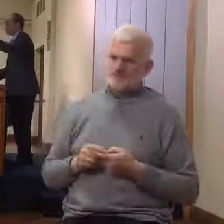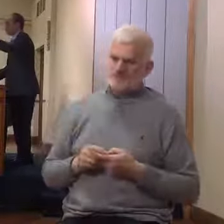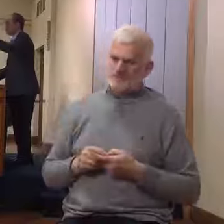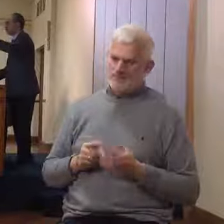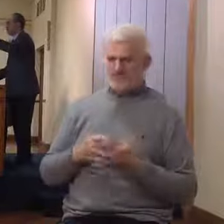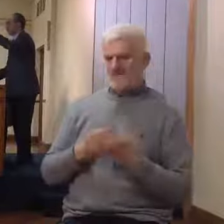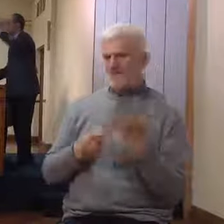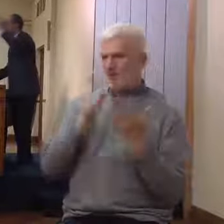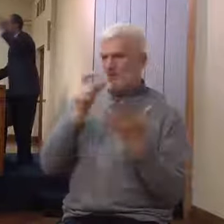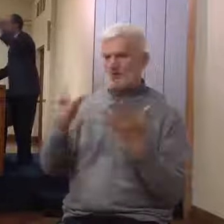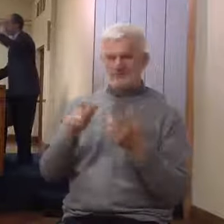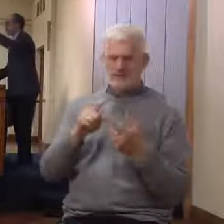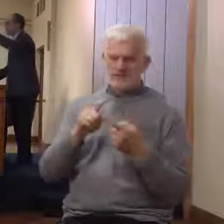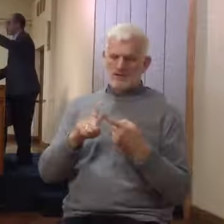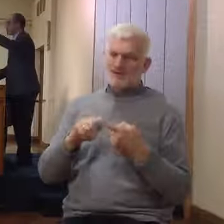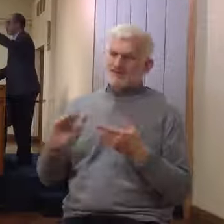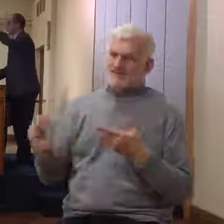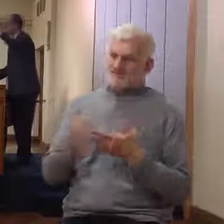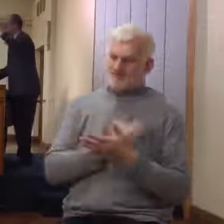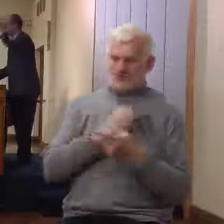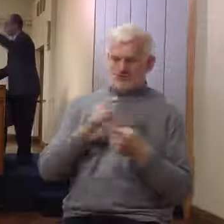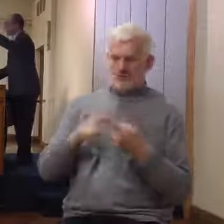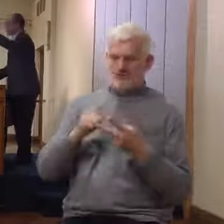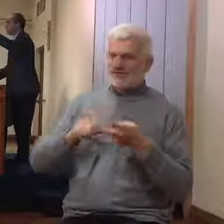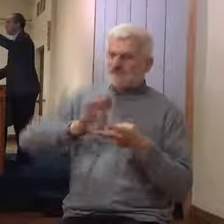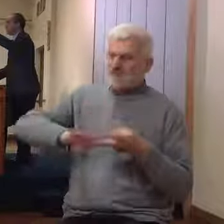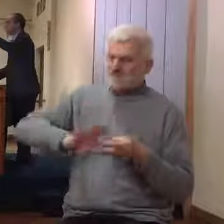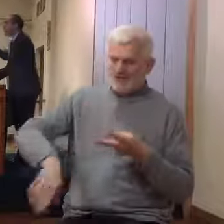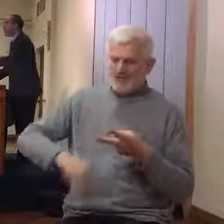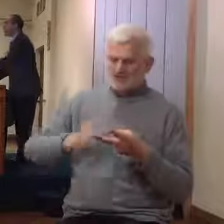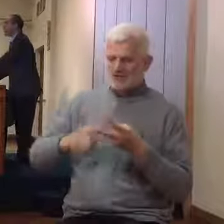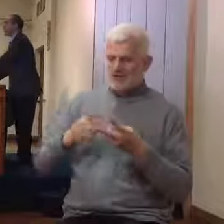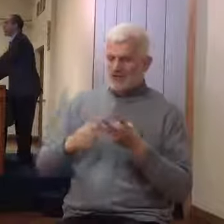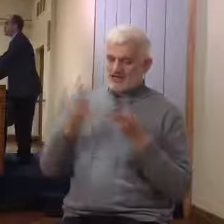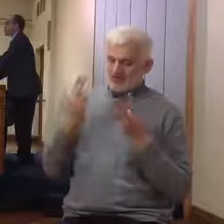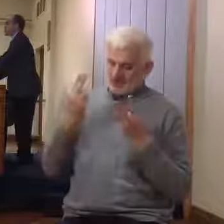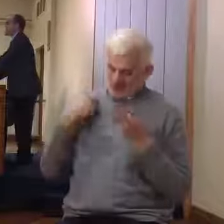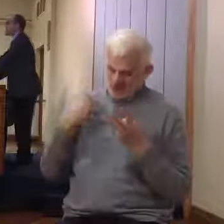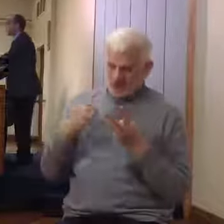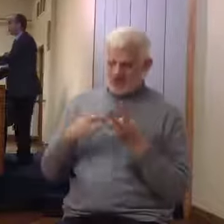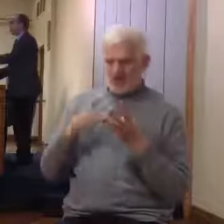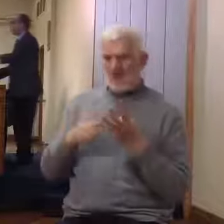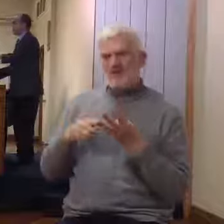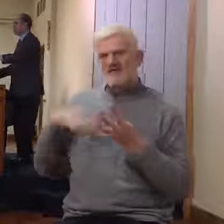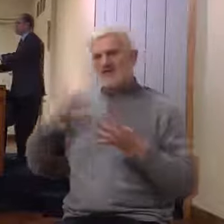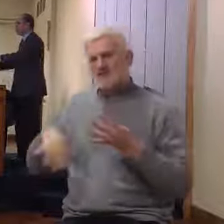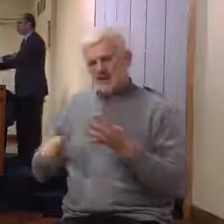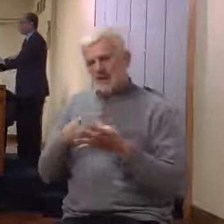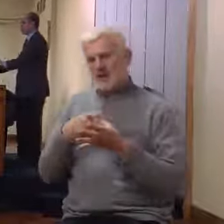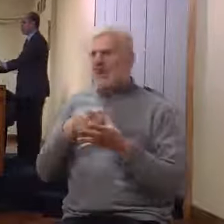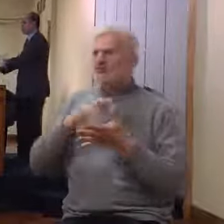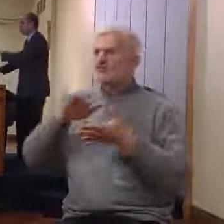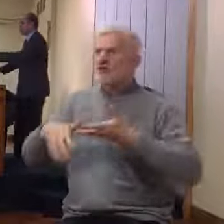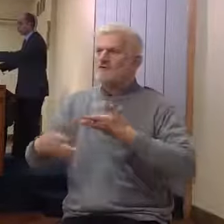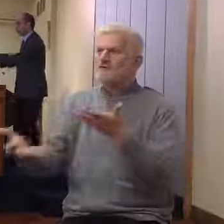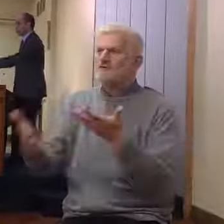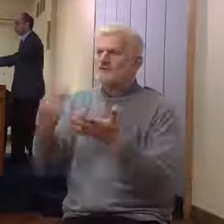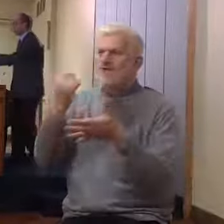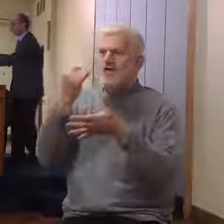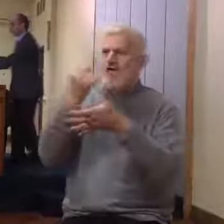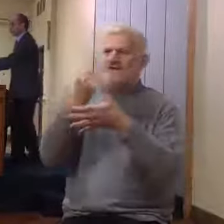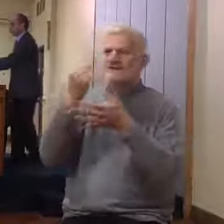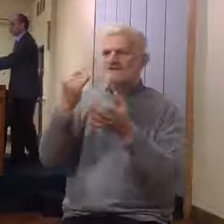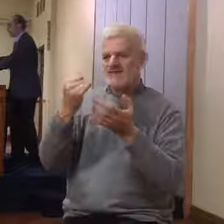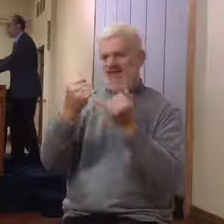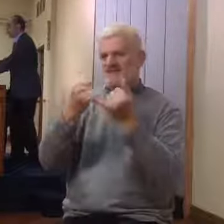sanctification, submission, sufferings, and service. 5 words. You can study those